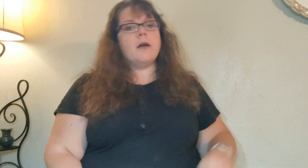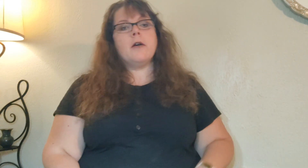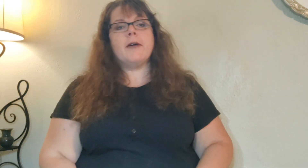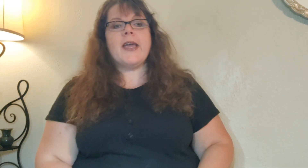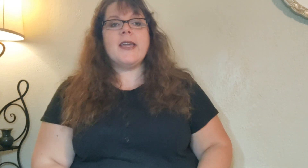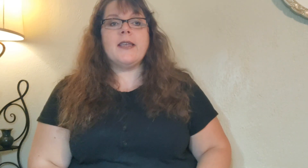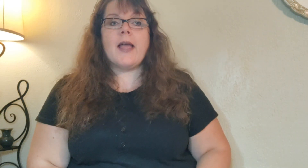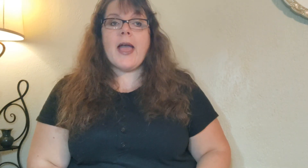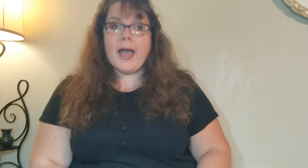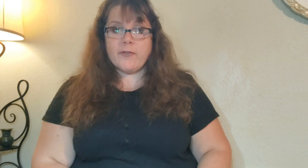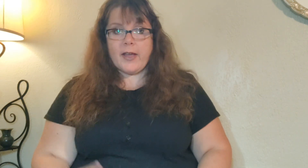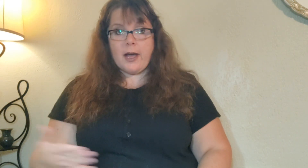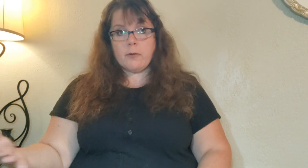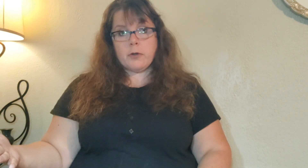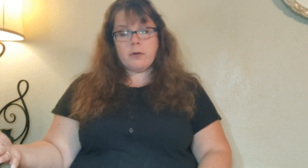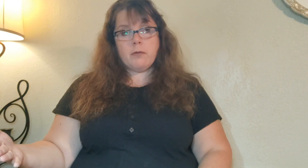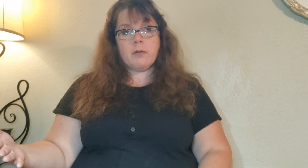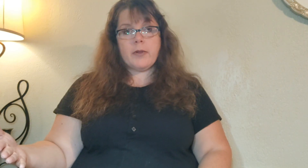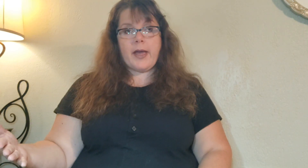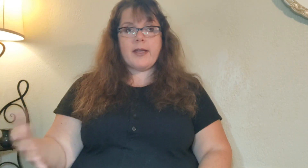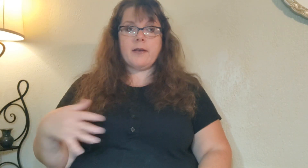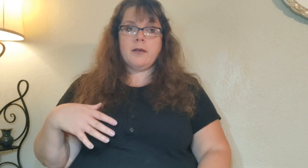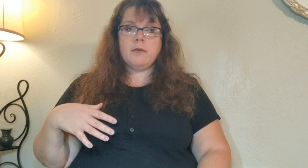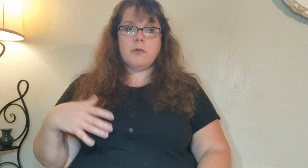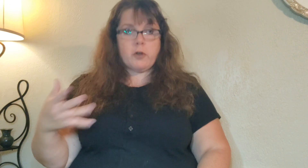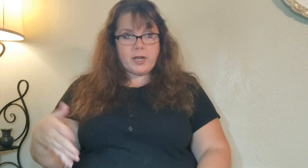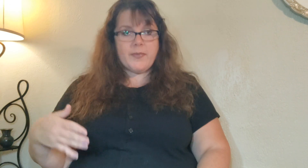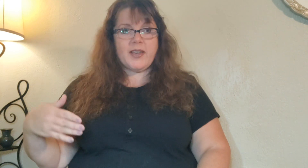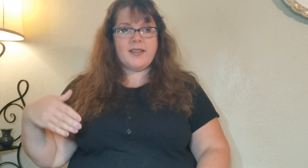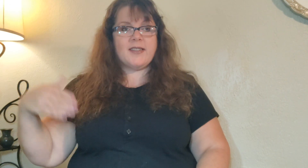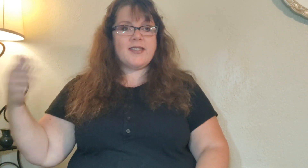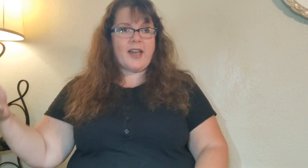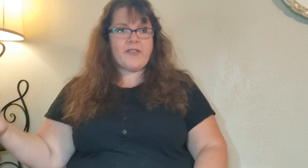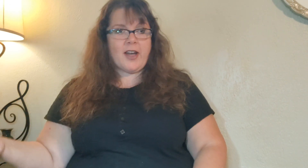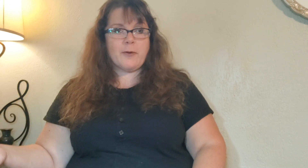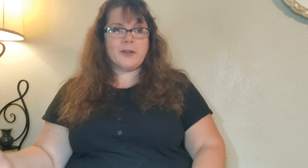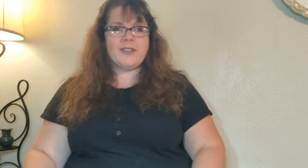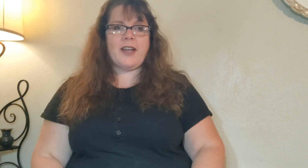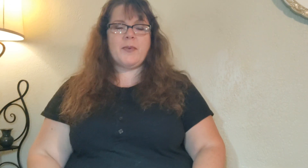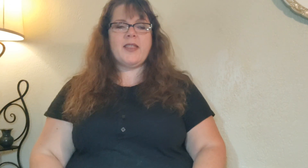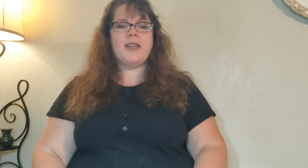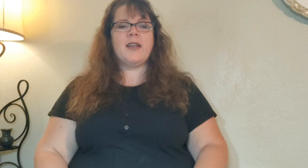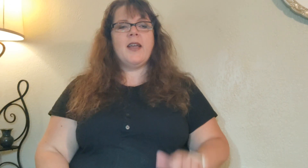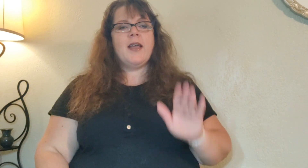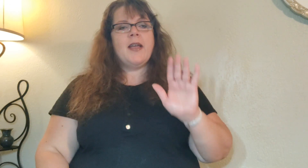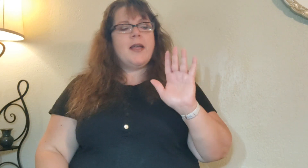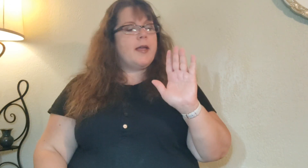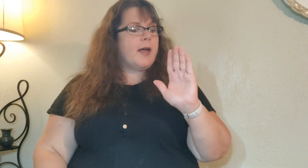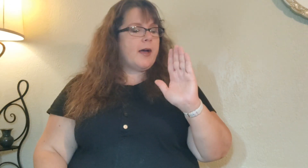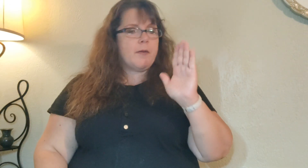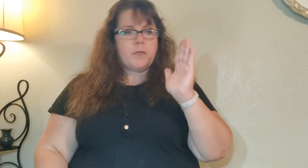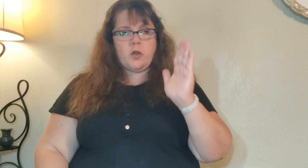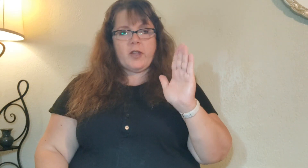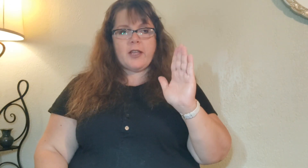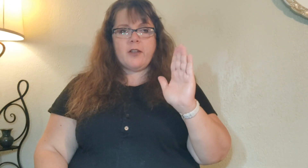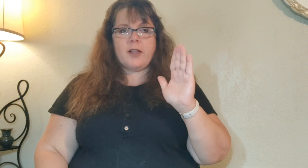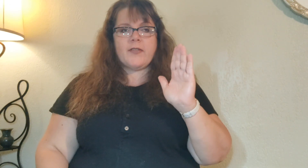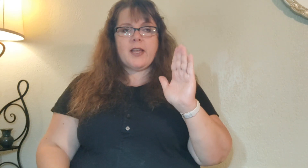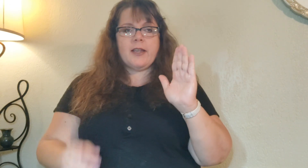All right, and half hour, like 30 minutes, half hour type of thing. You'll take your left hand